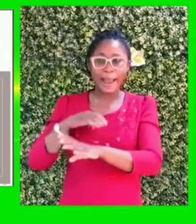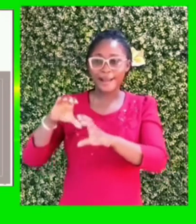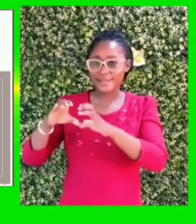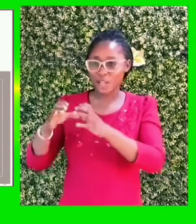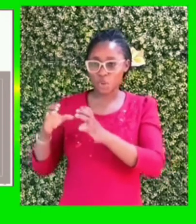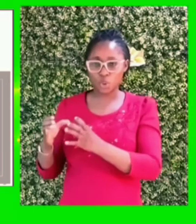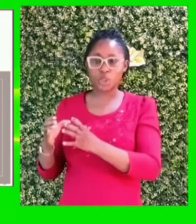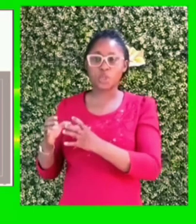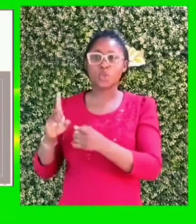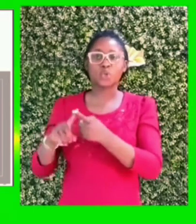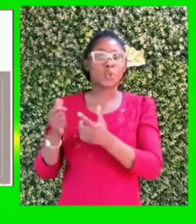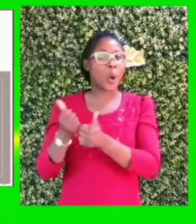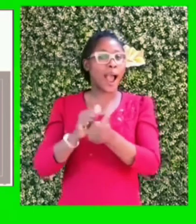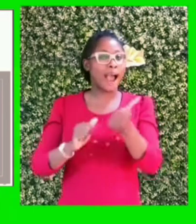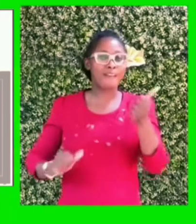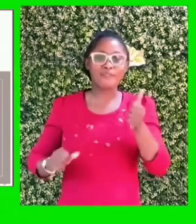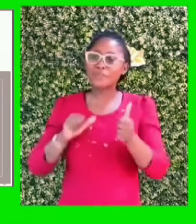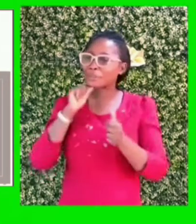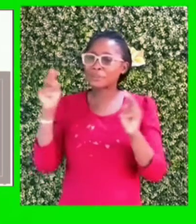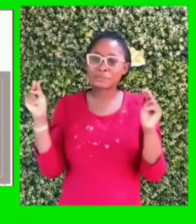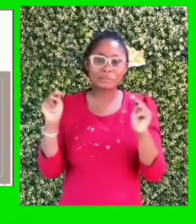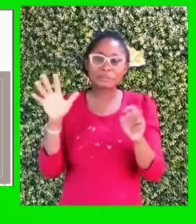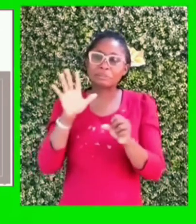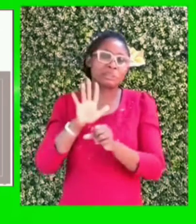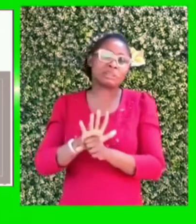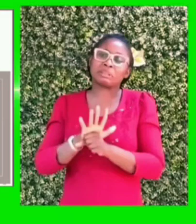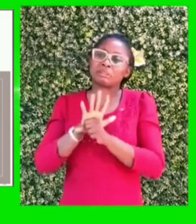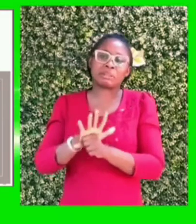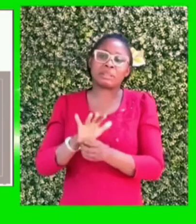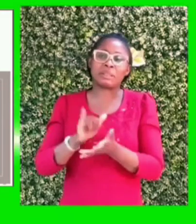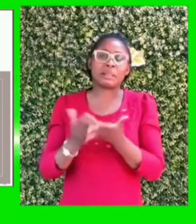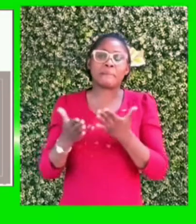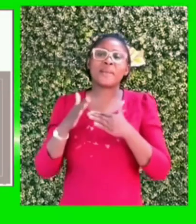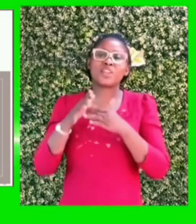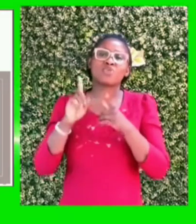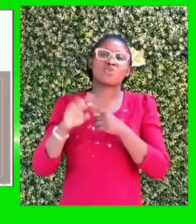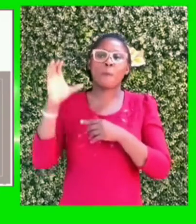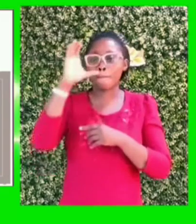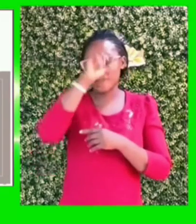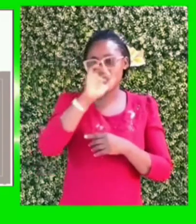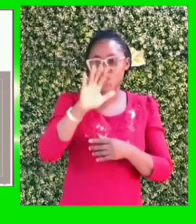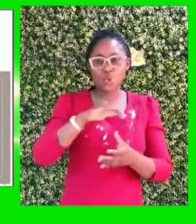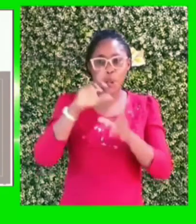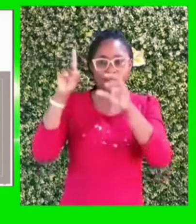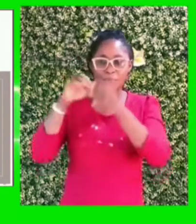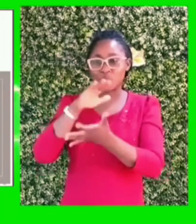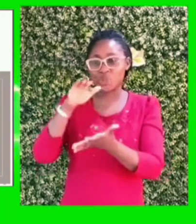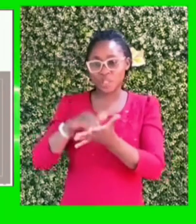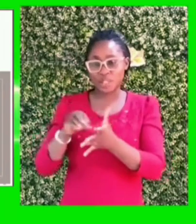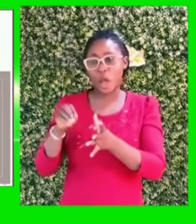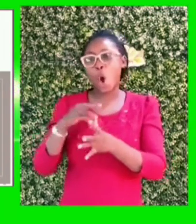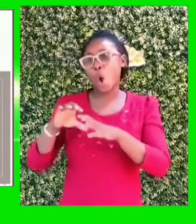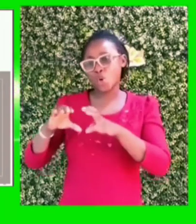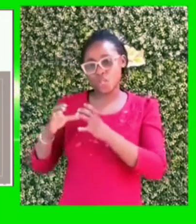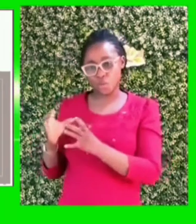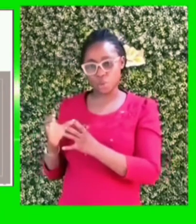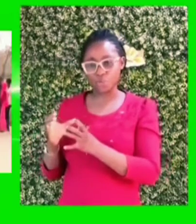and session to avoid unnecessary stress that may lead to missing your examination center or